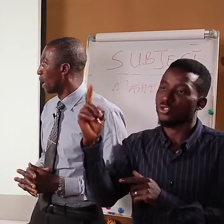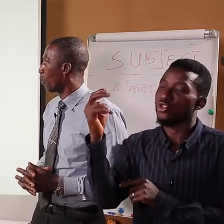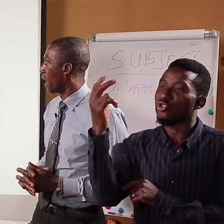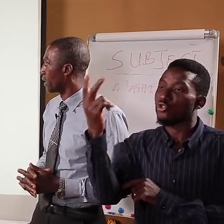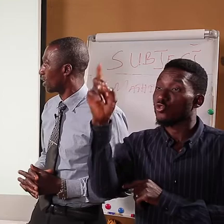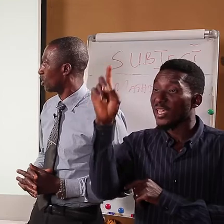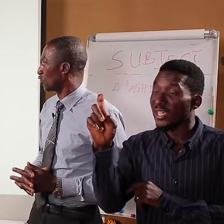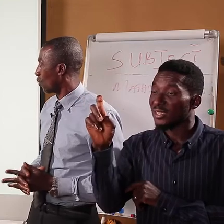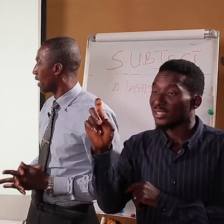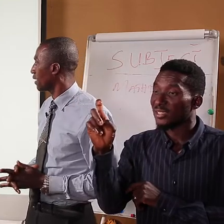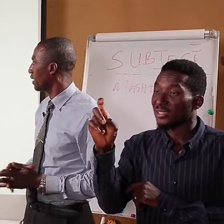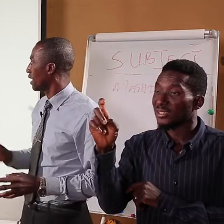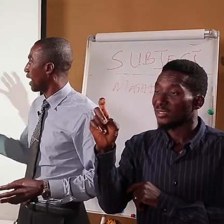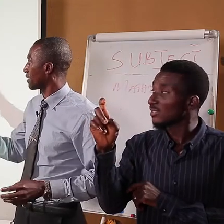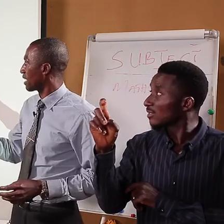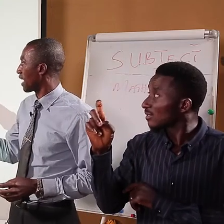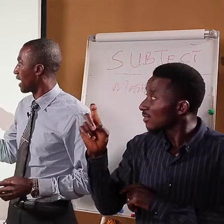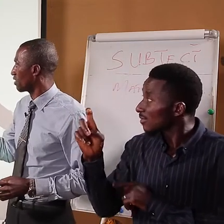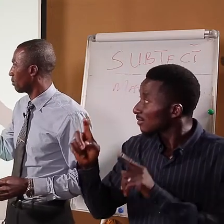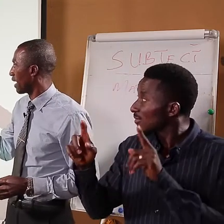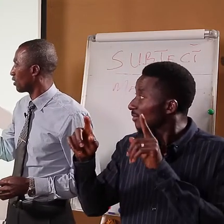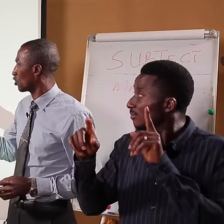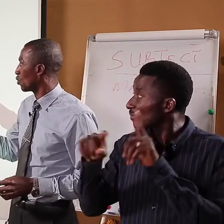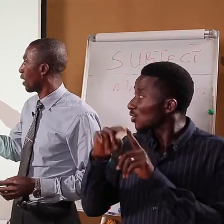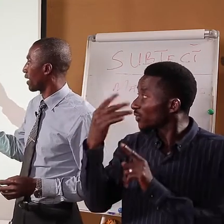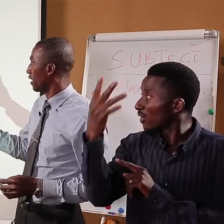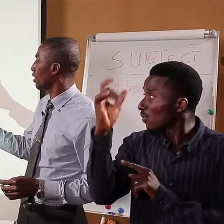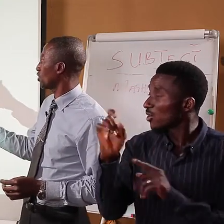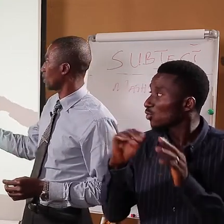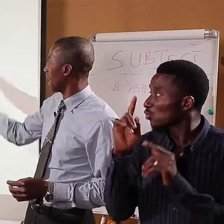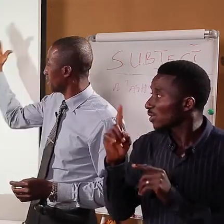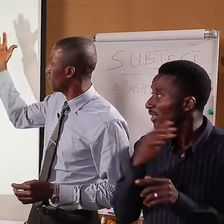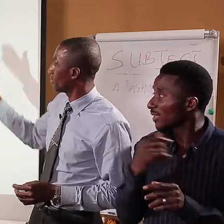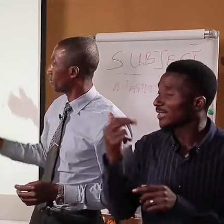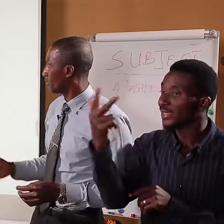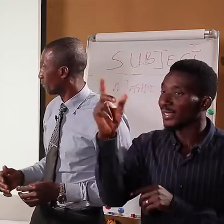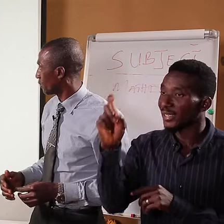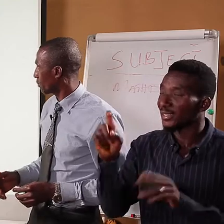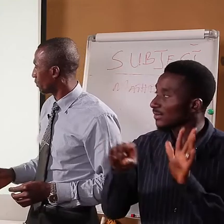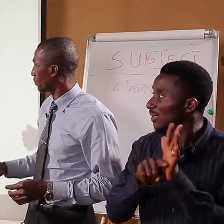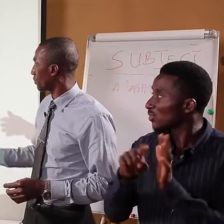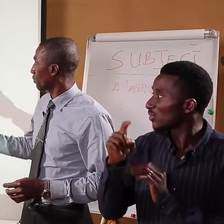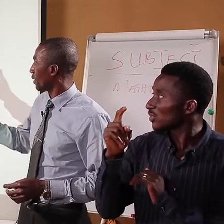plus 5y equals to 1, and 3x minus 2y equals to 30.